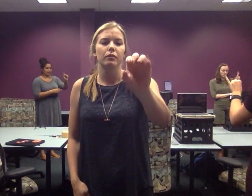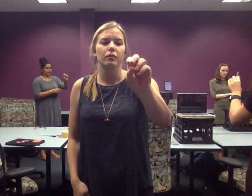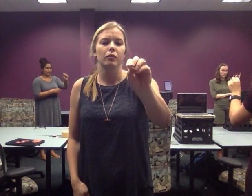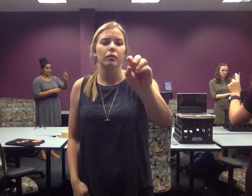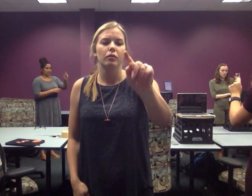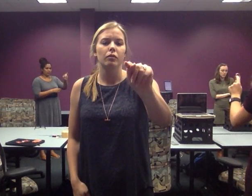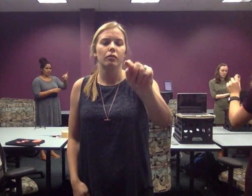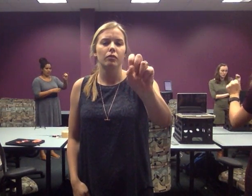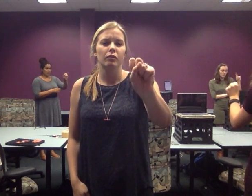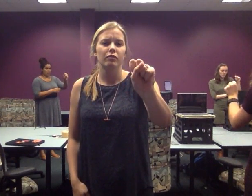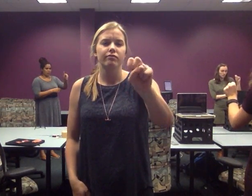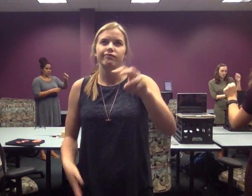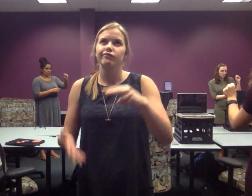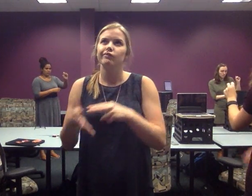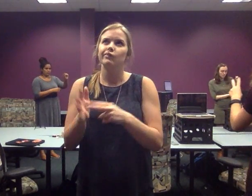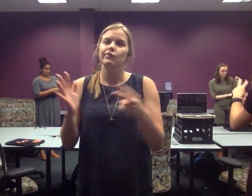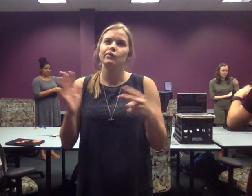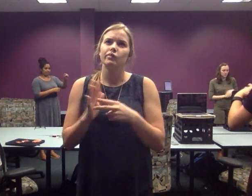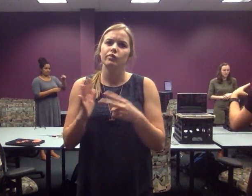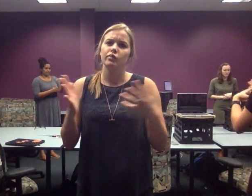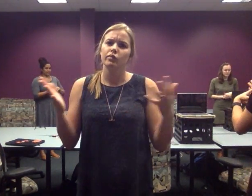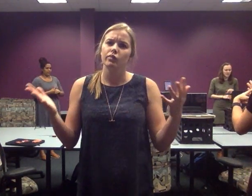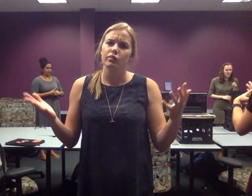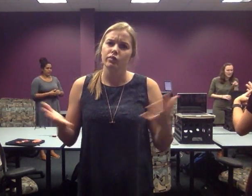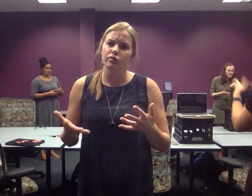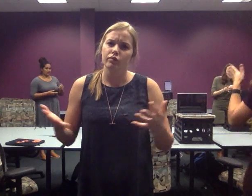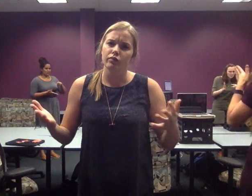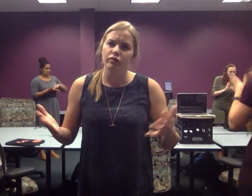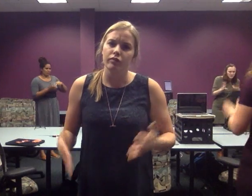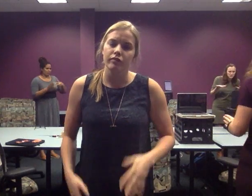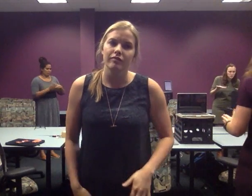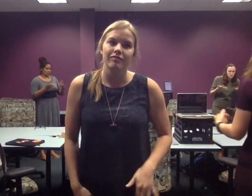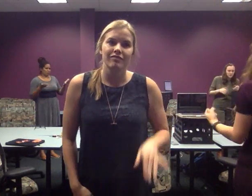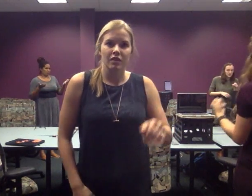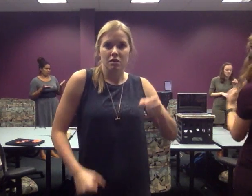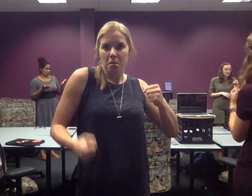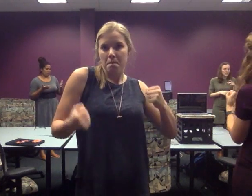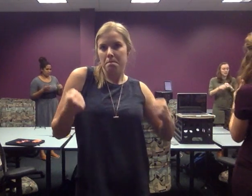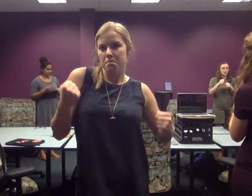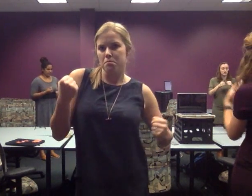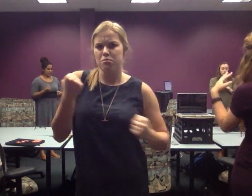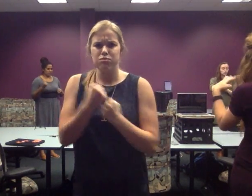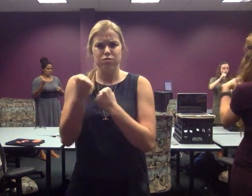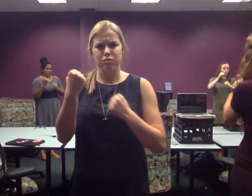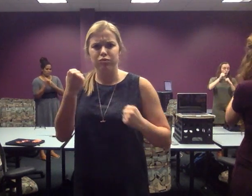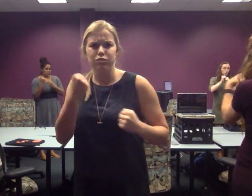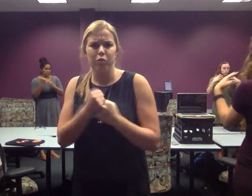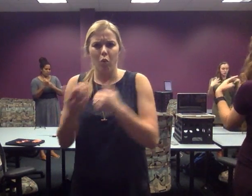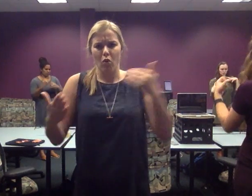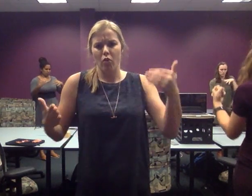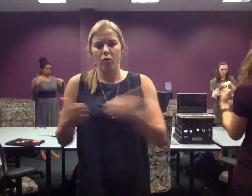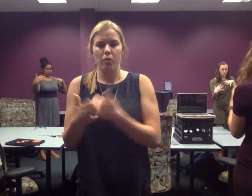And a patriot was someone who supported the war. They wanted to break away from Great Britain. So they